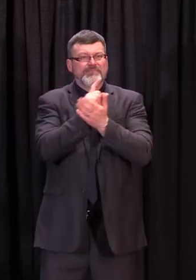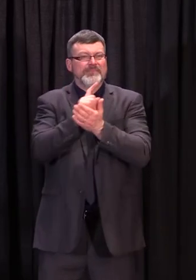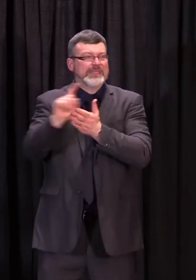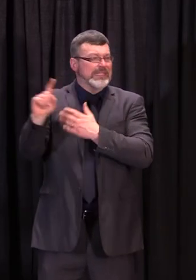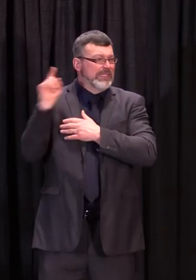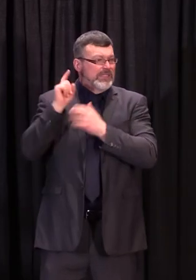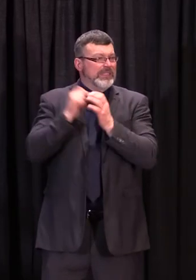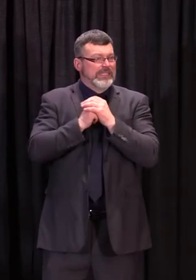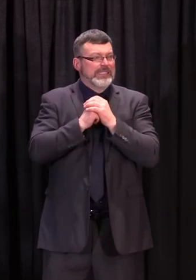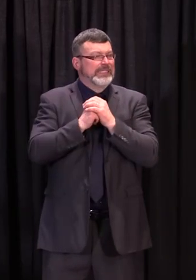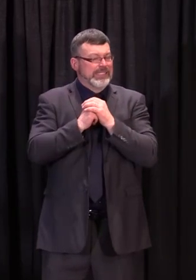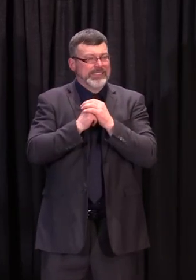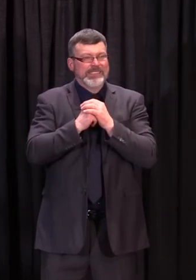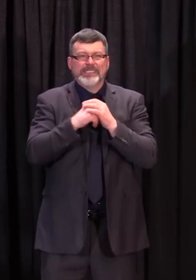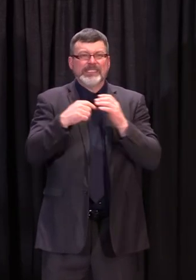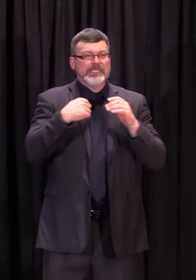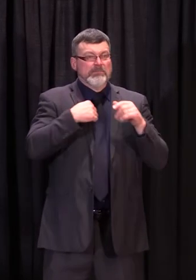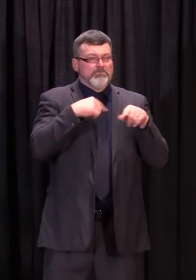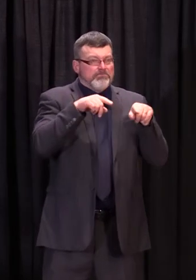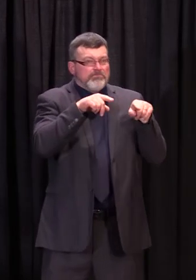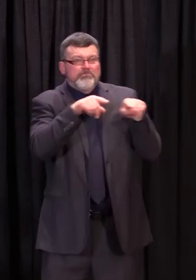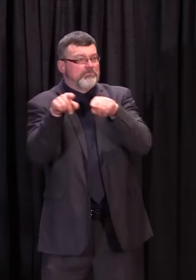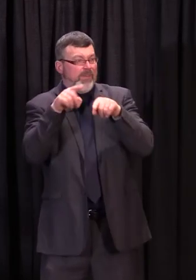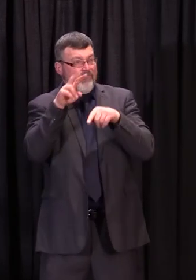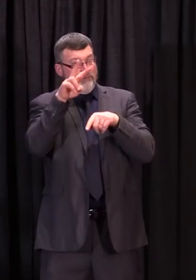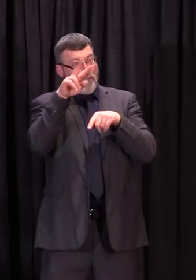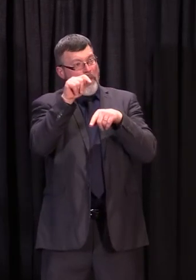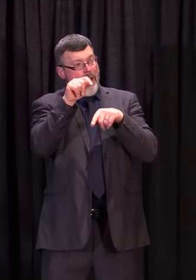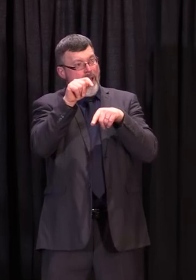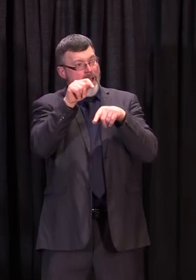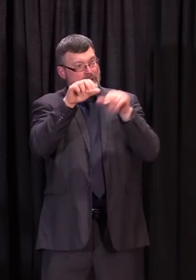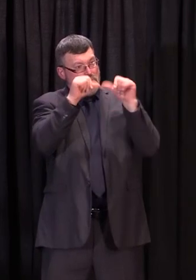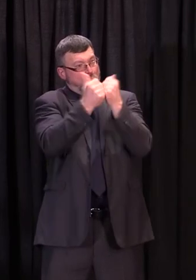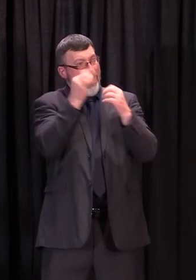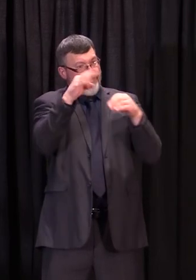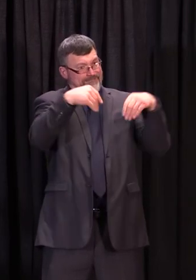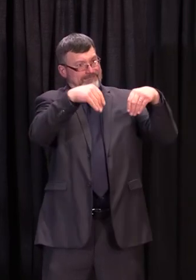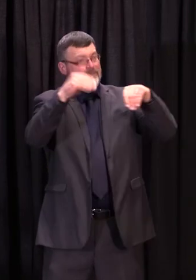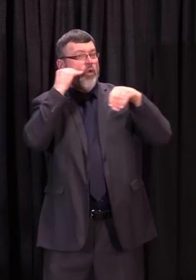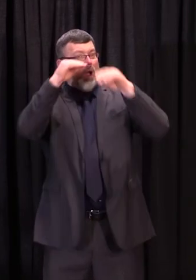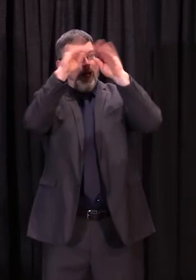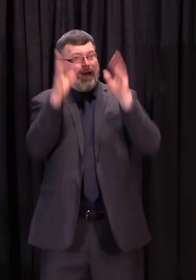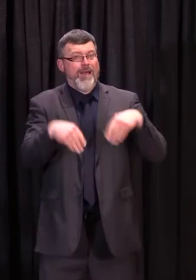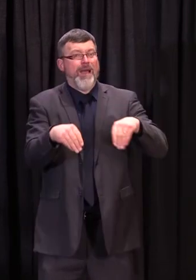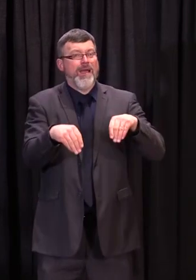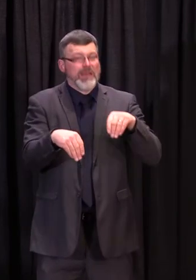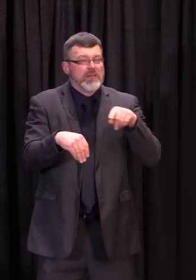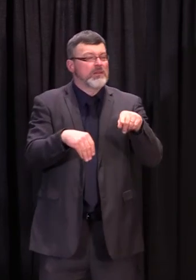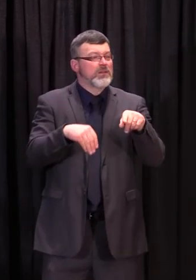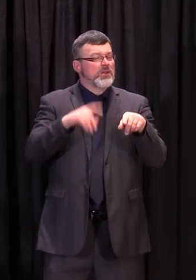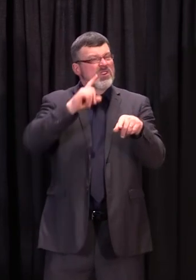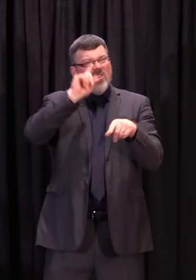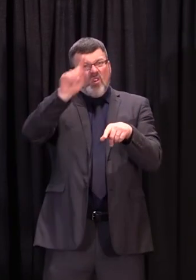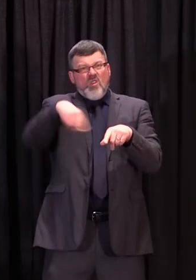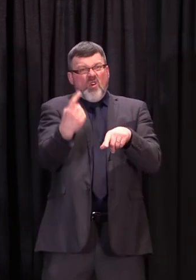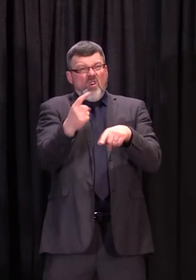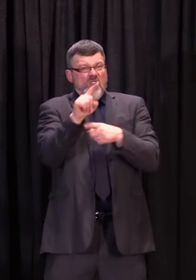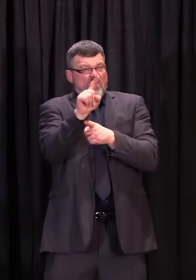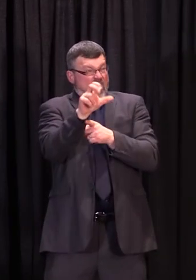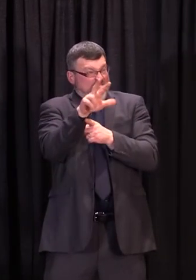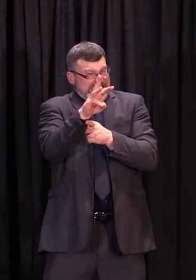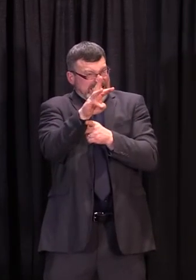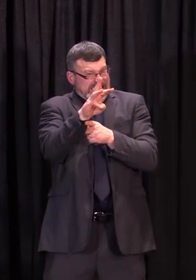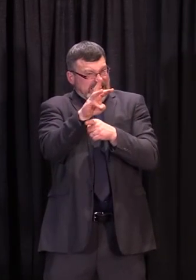As of last week, according to the Vermont Association of Realtors, there were only 136 homes for sale in